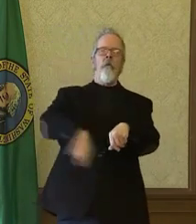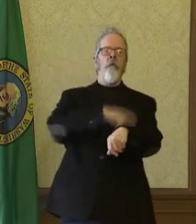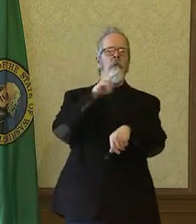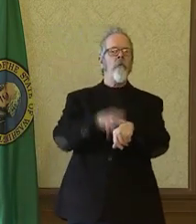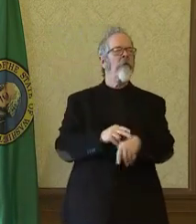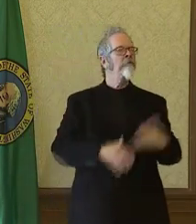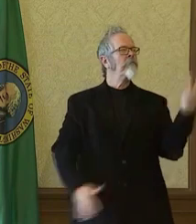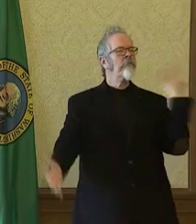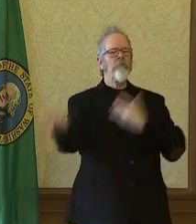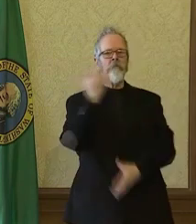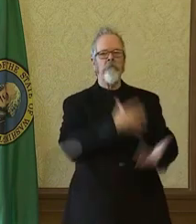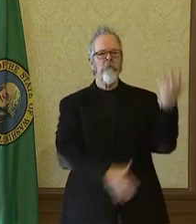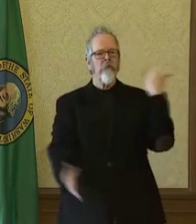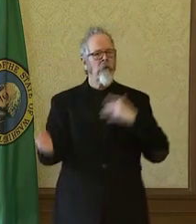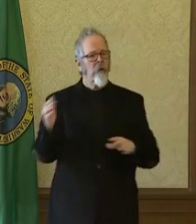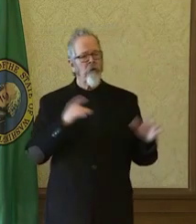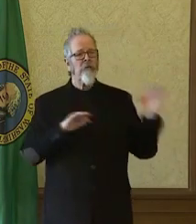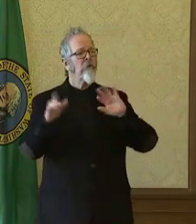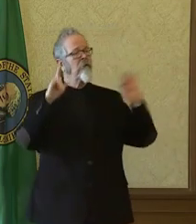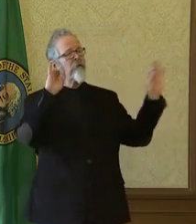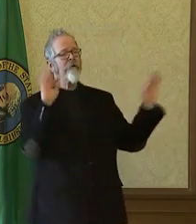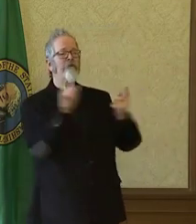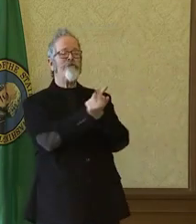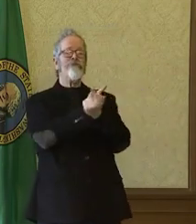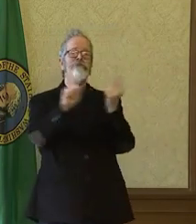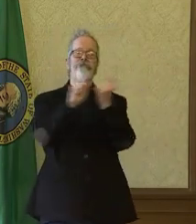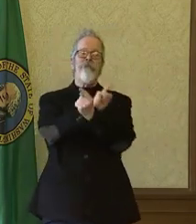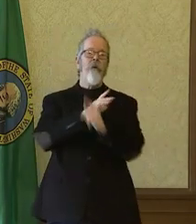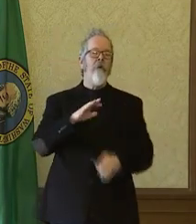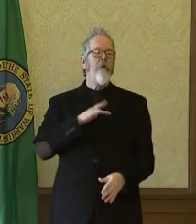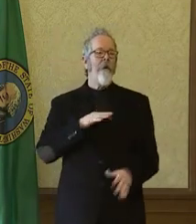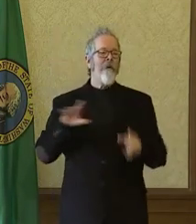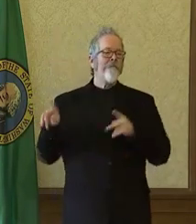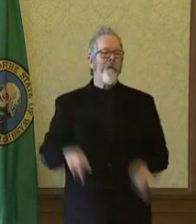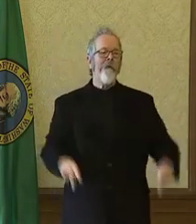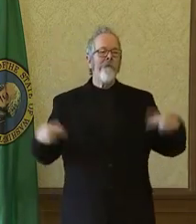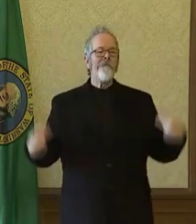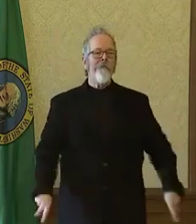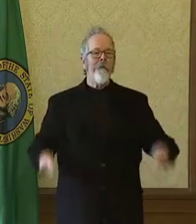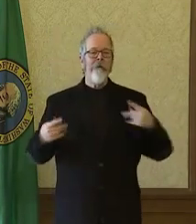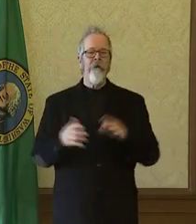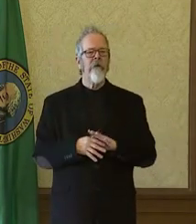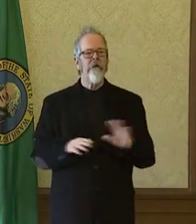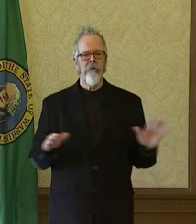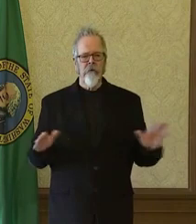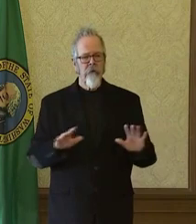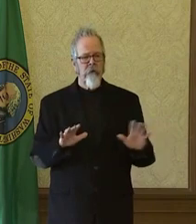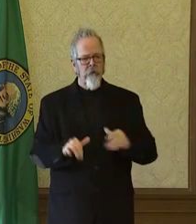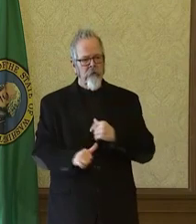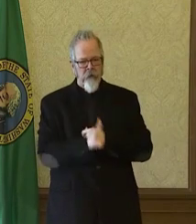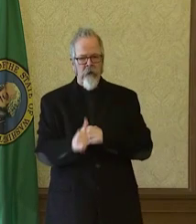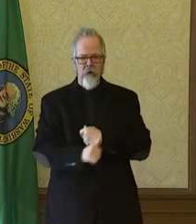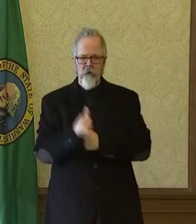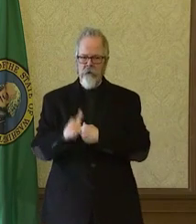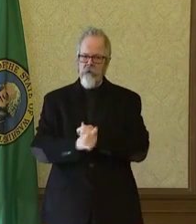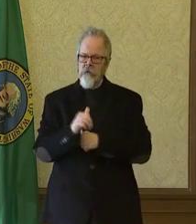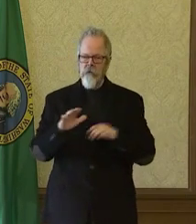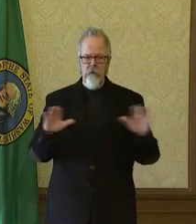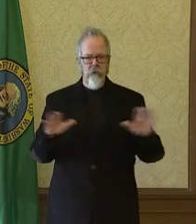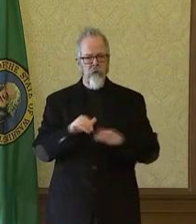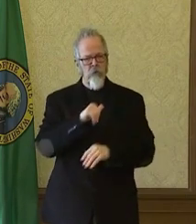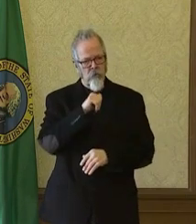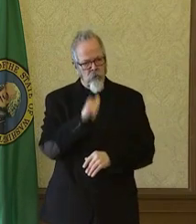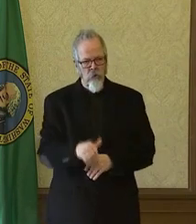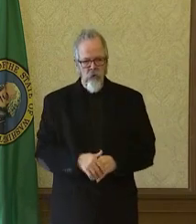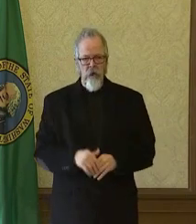returned ventilators, but we are not free of the threat of losing hundreds of other Washingtonians